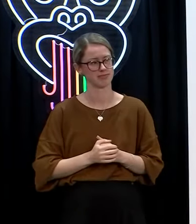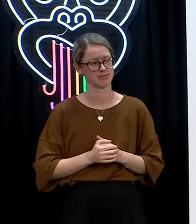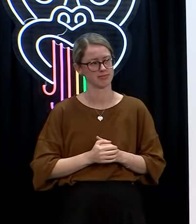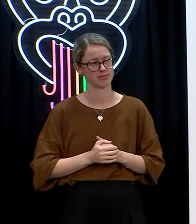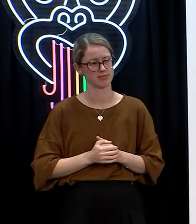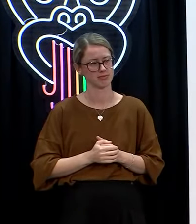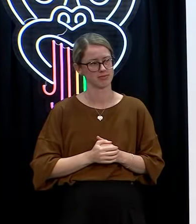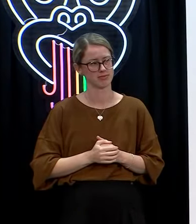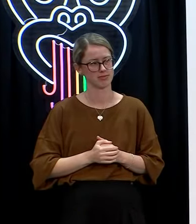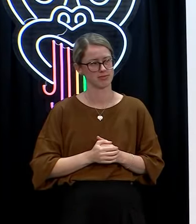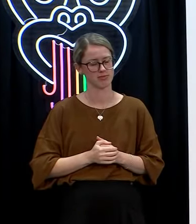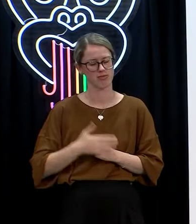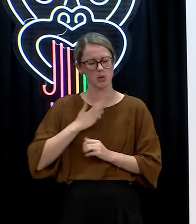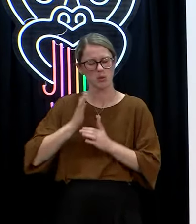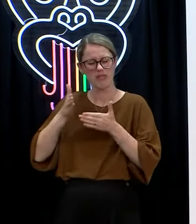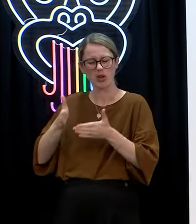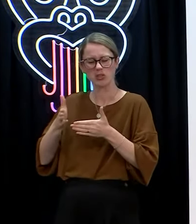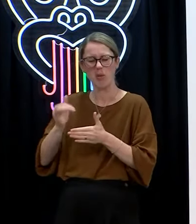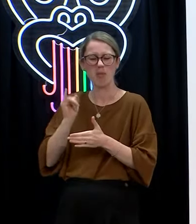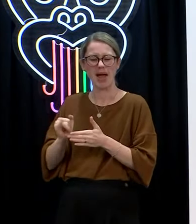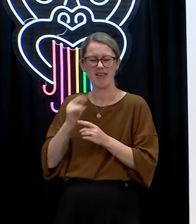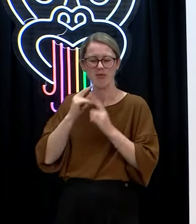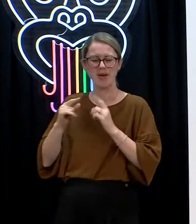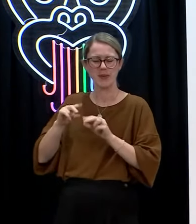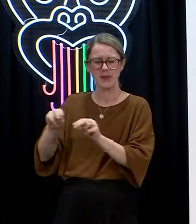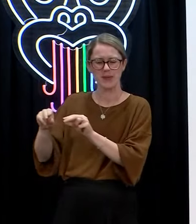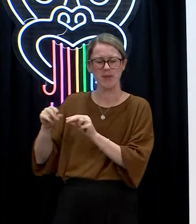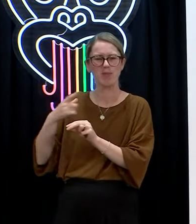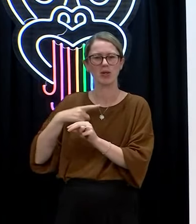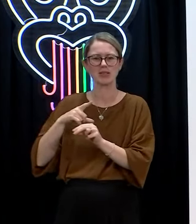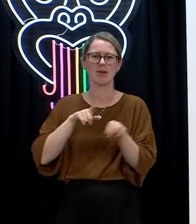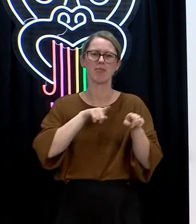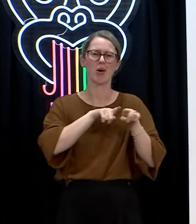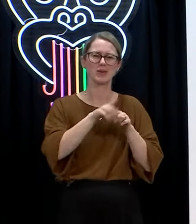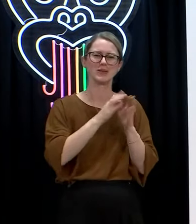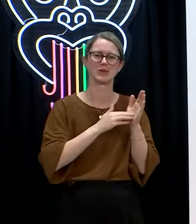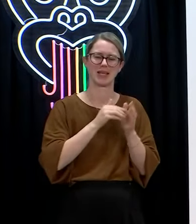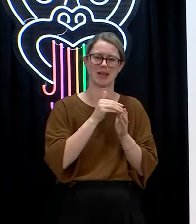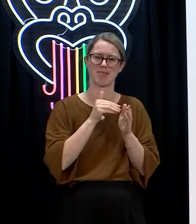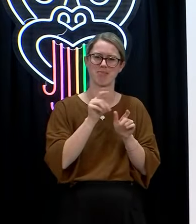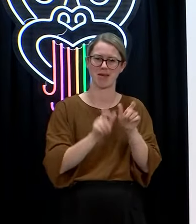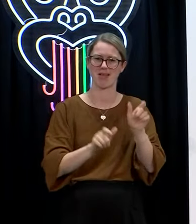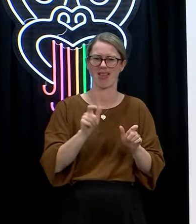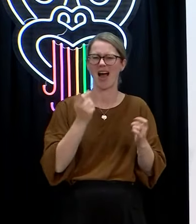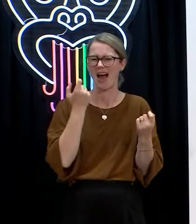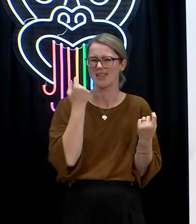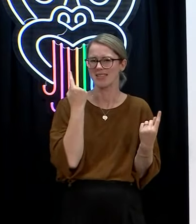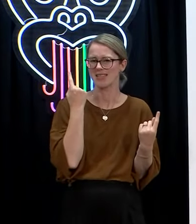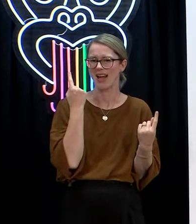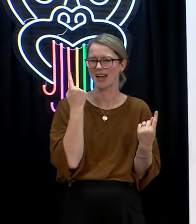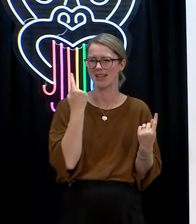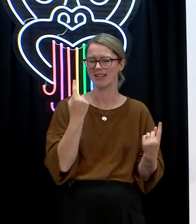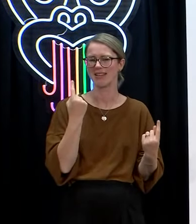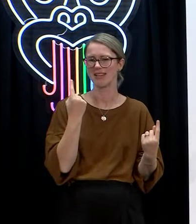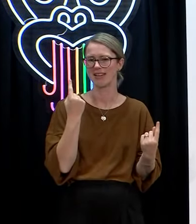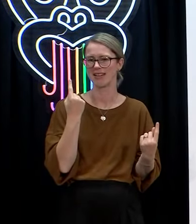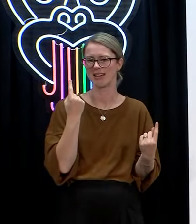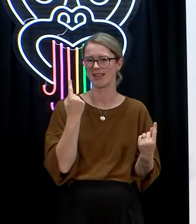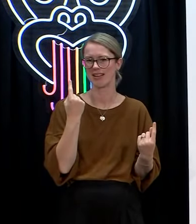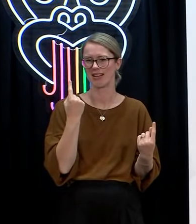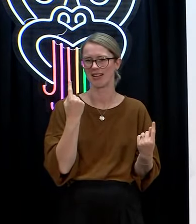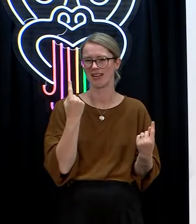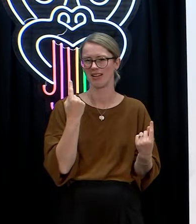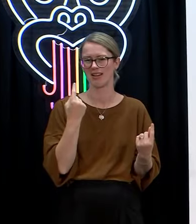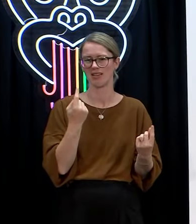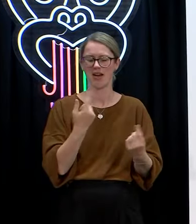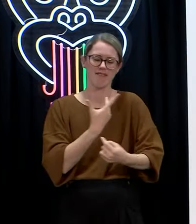don't like to emphasise the misinformation and disinformation out there, because I think the vast majority of New Zealanders understand that getting